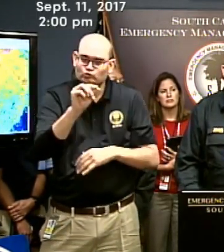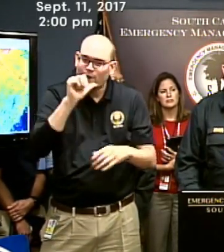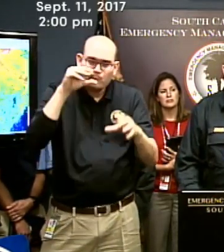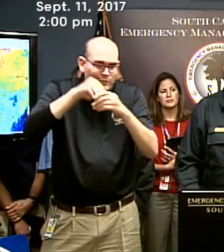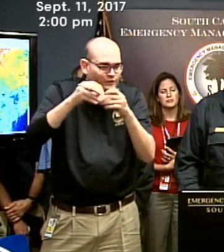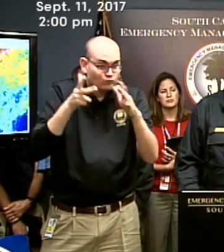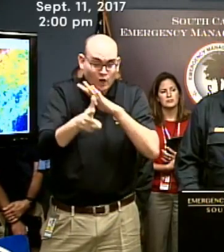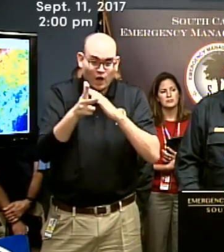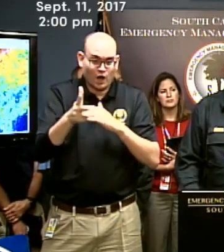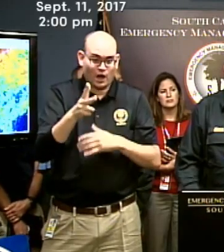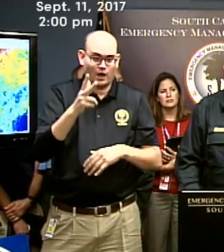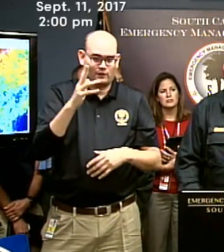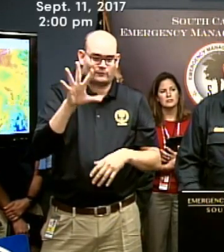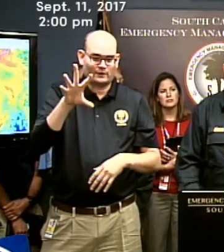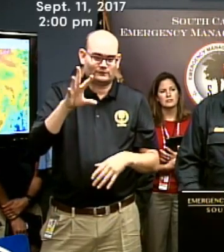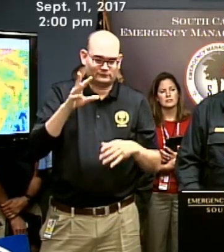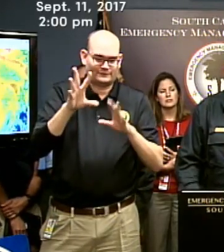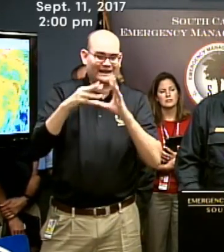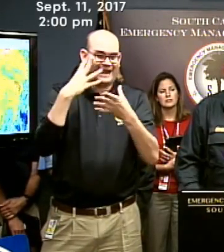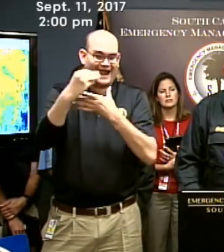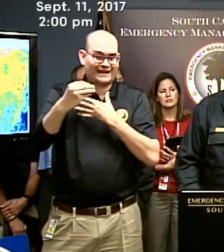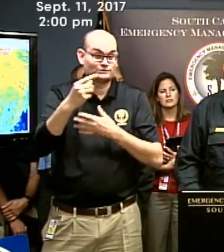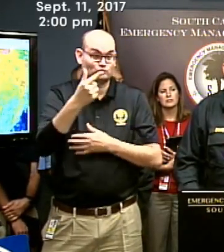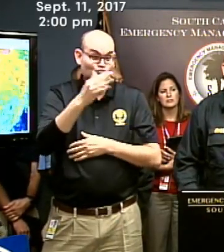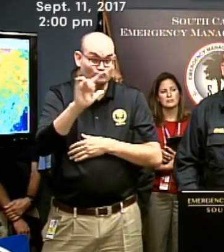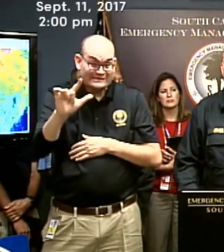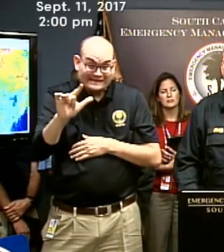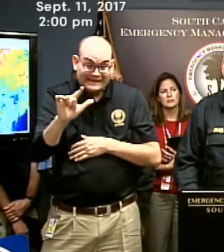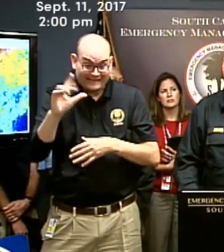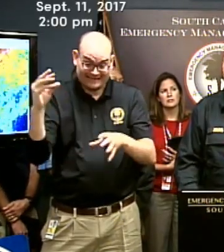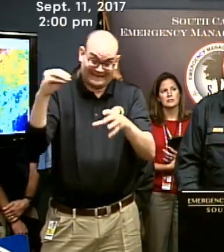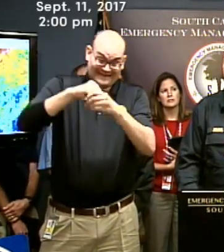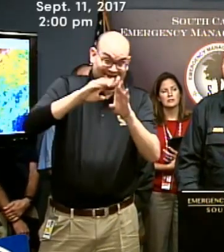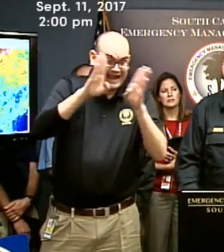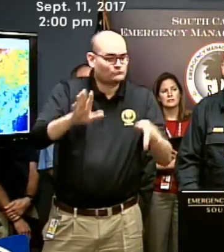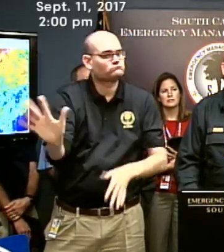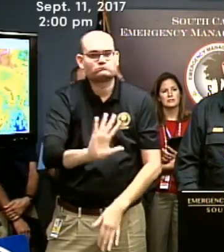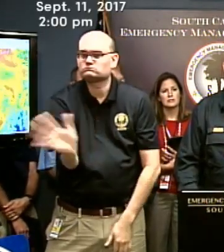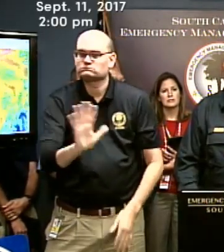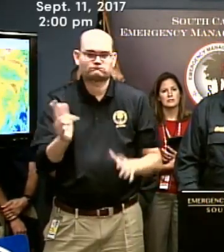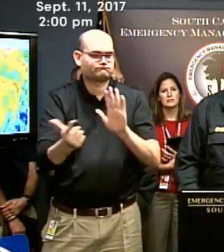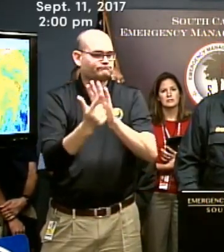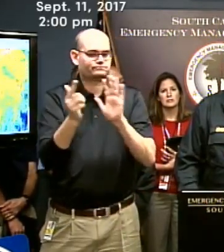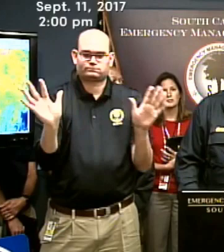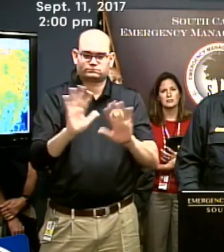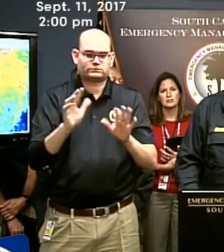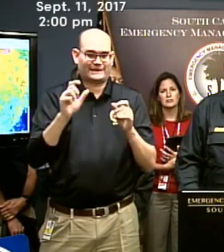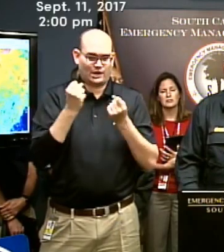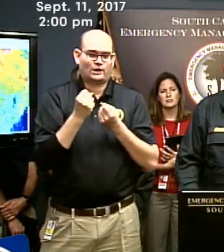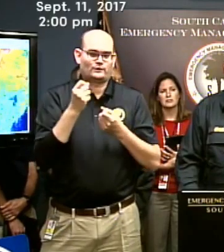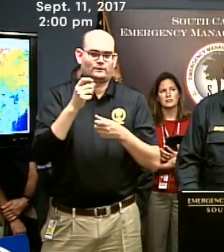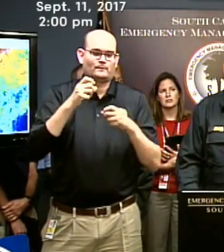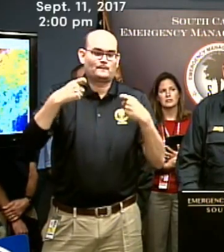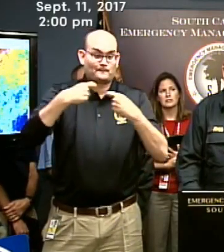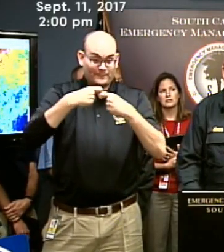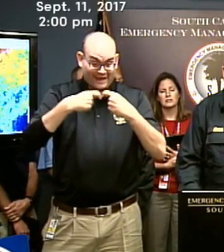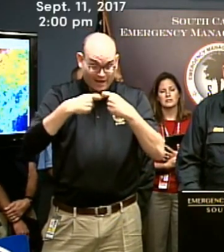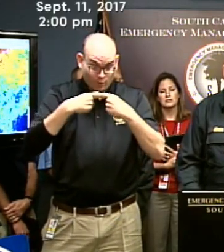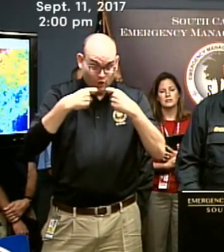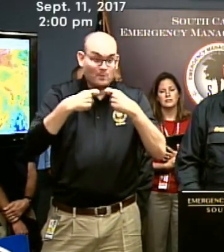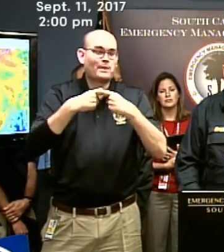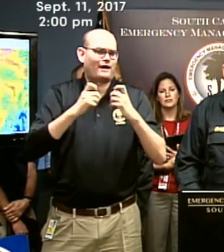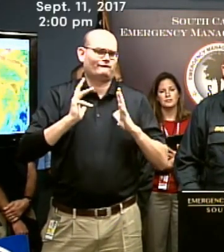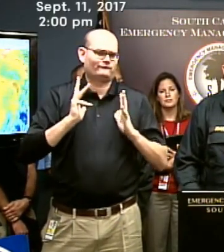use outdoor grills indoors. And if possible, use battery-powered auxiliary lighting instead of candles. But if you must